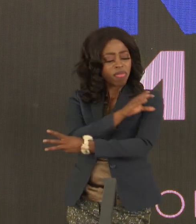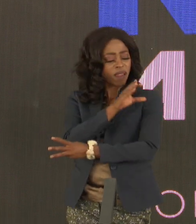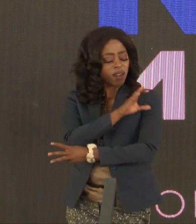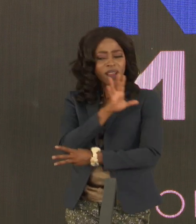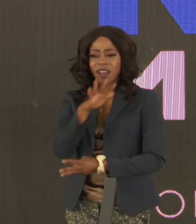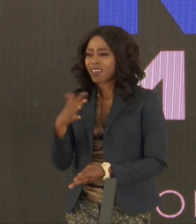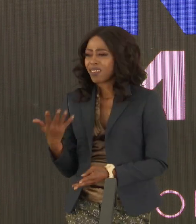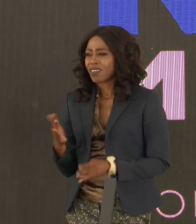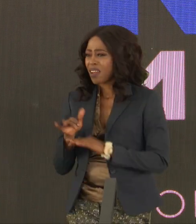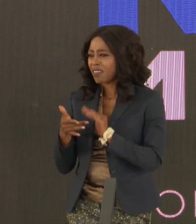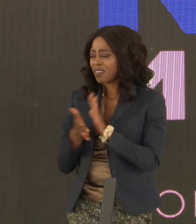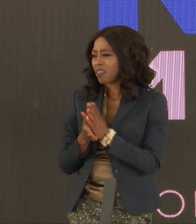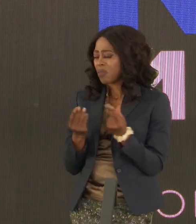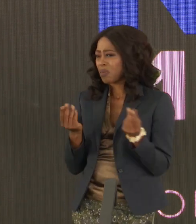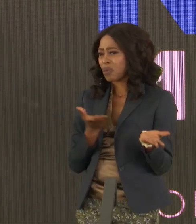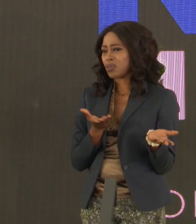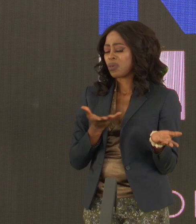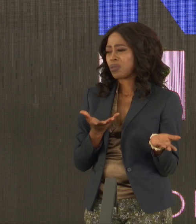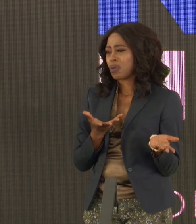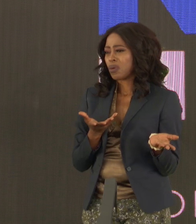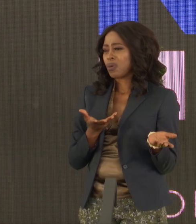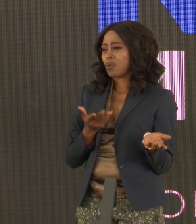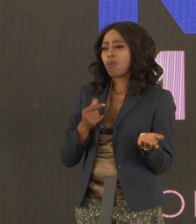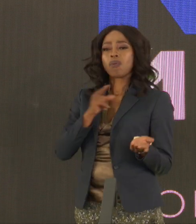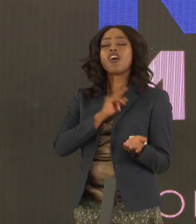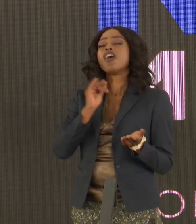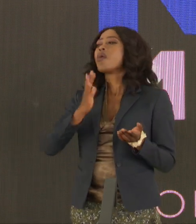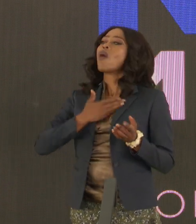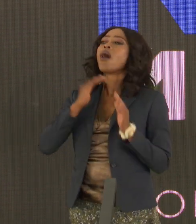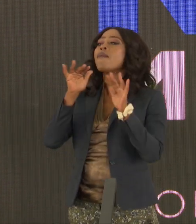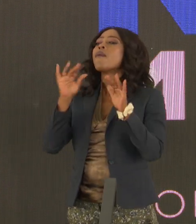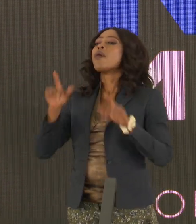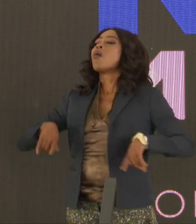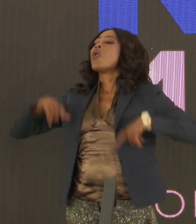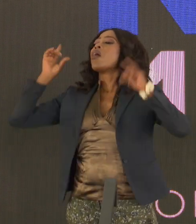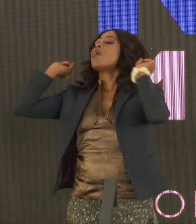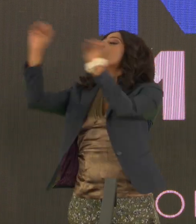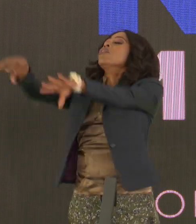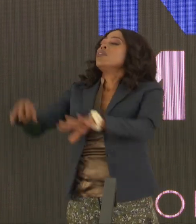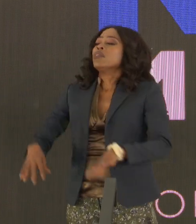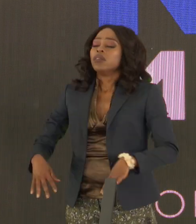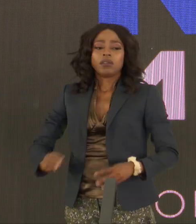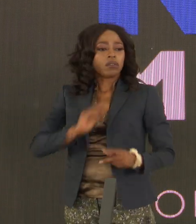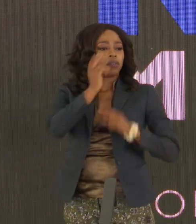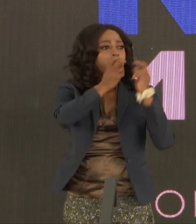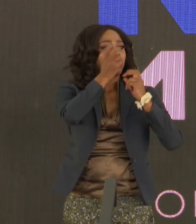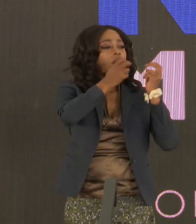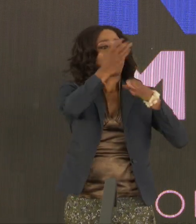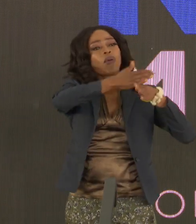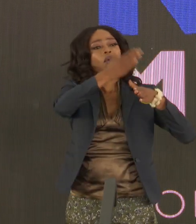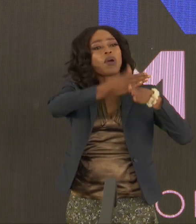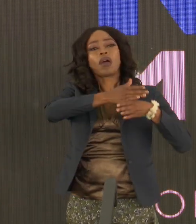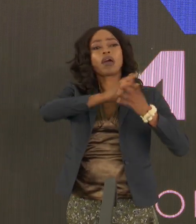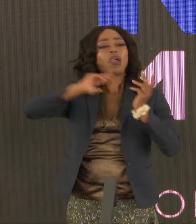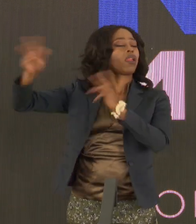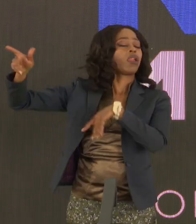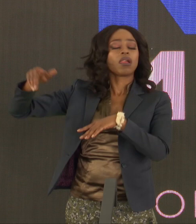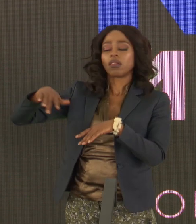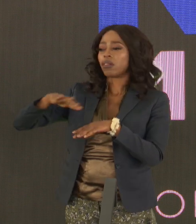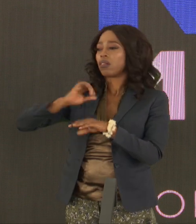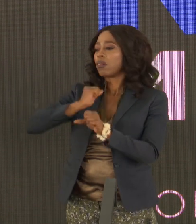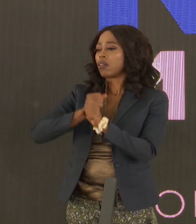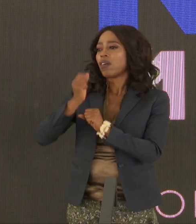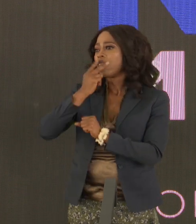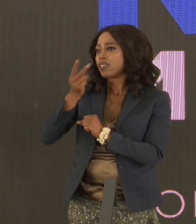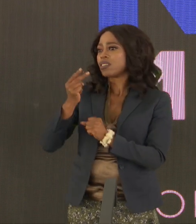and so on. Because they just want people to live there and go and try and find work and never see their children and their